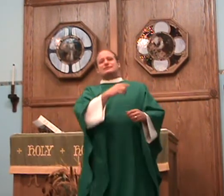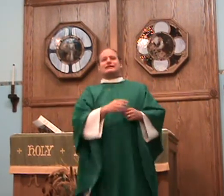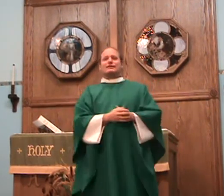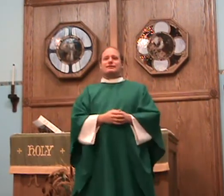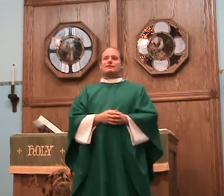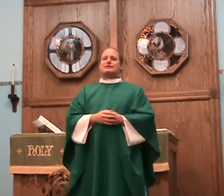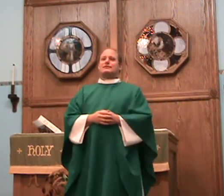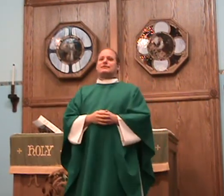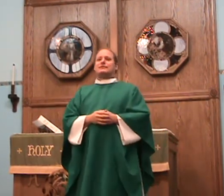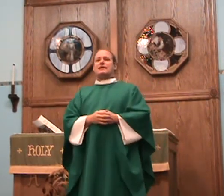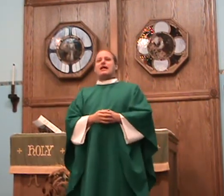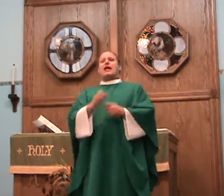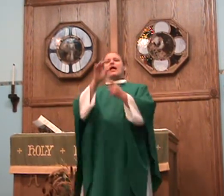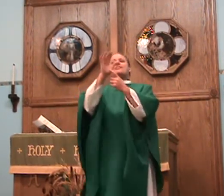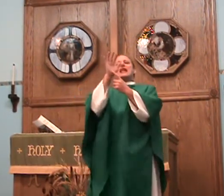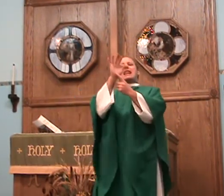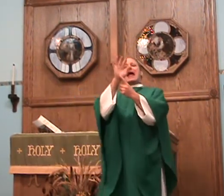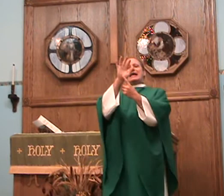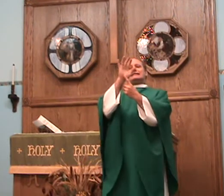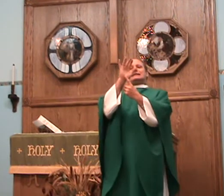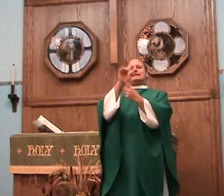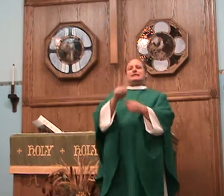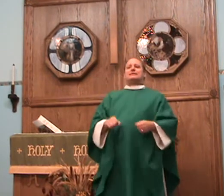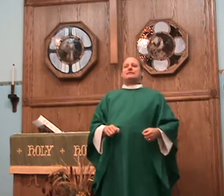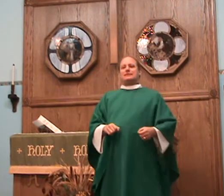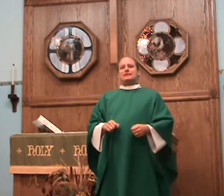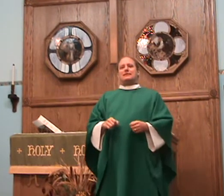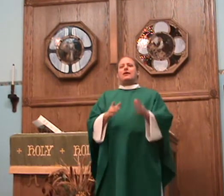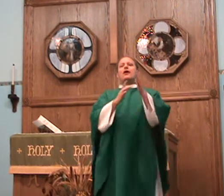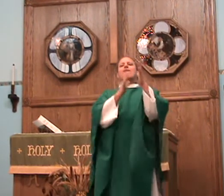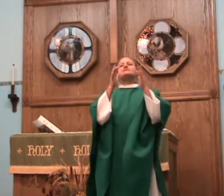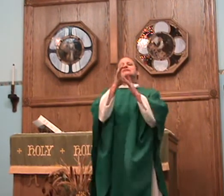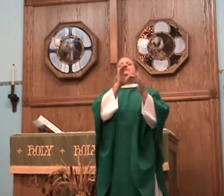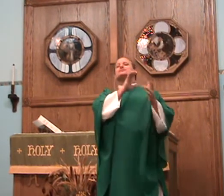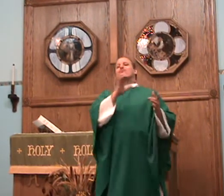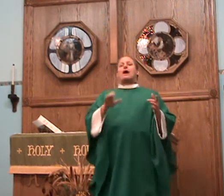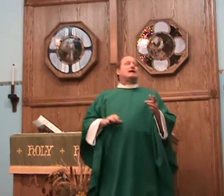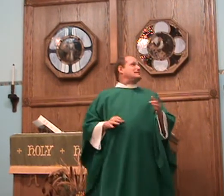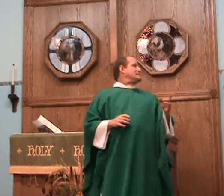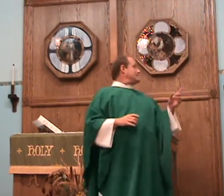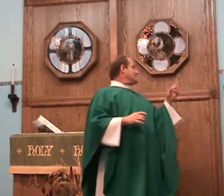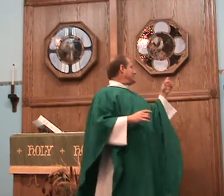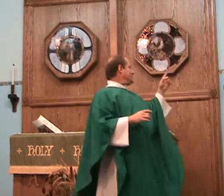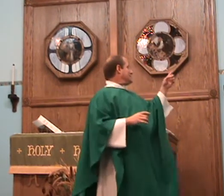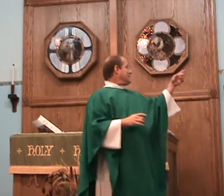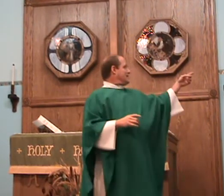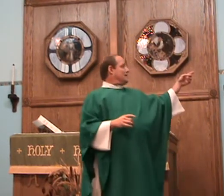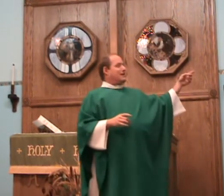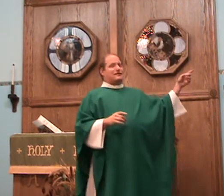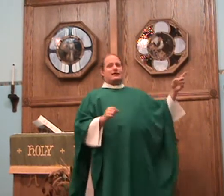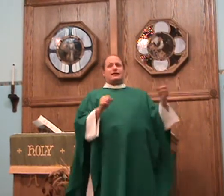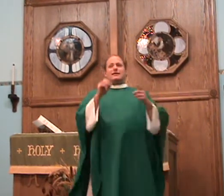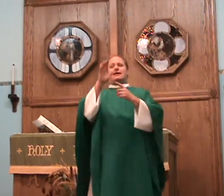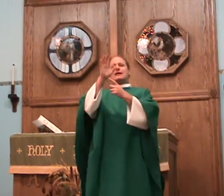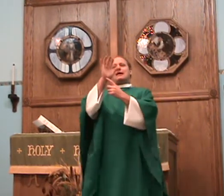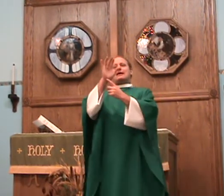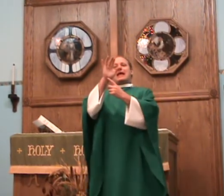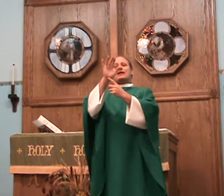here. The light of Jesus Christ, the